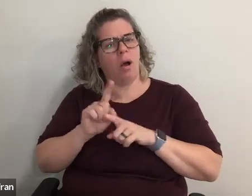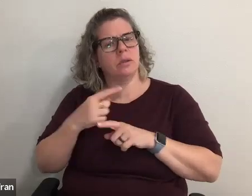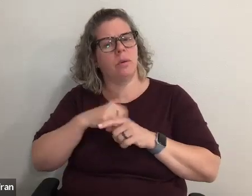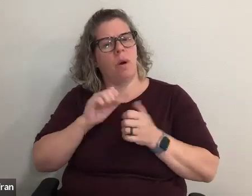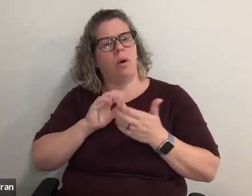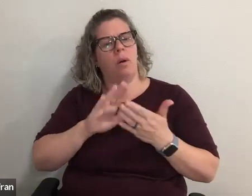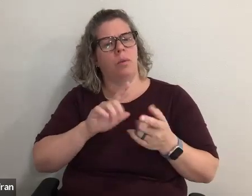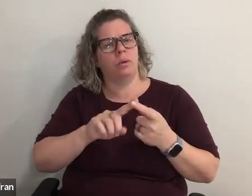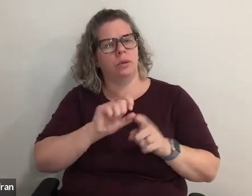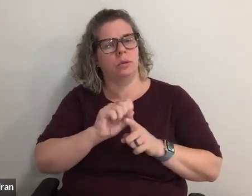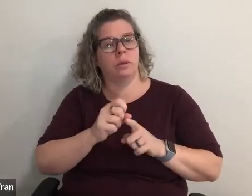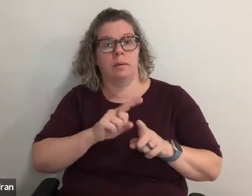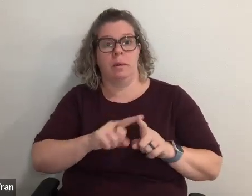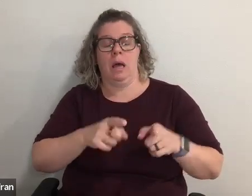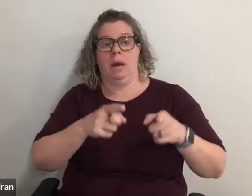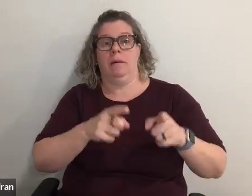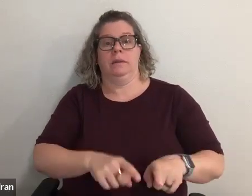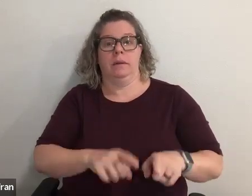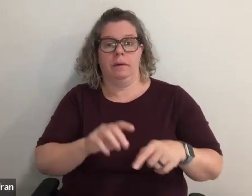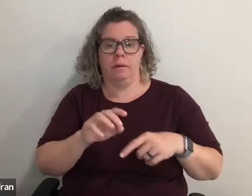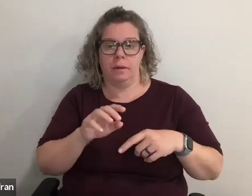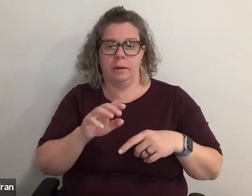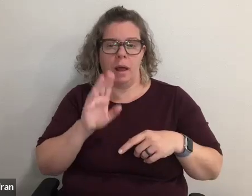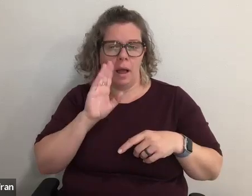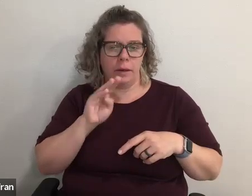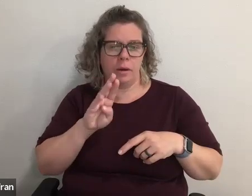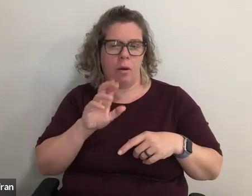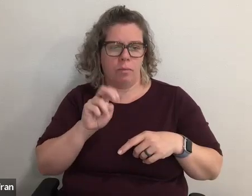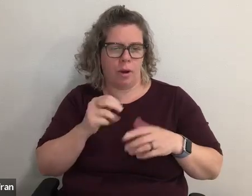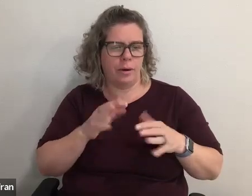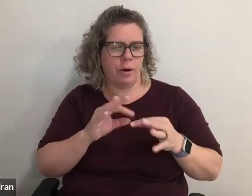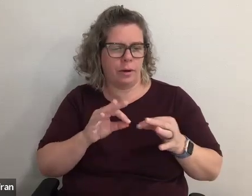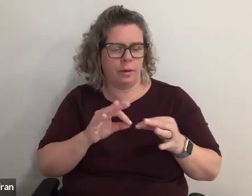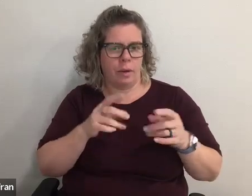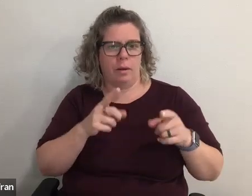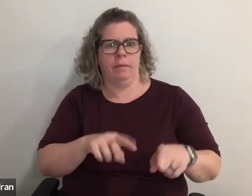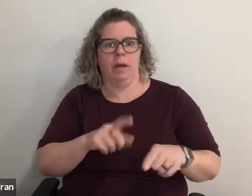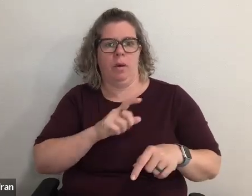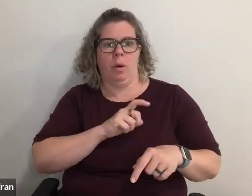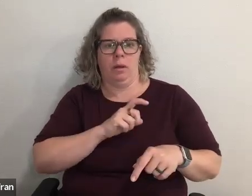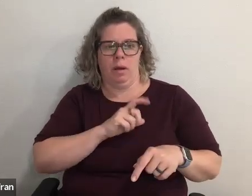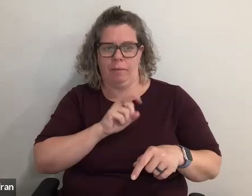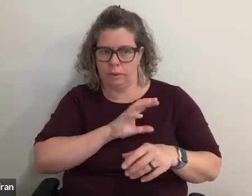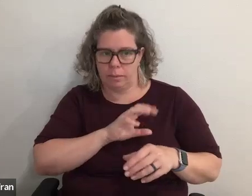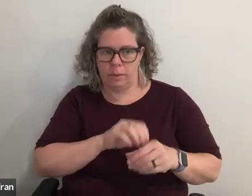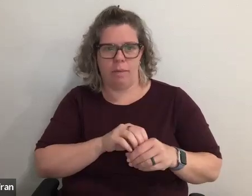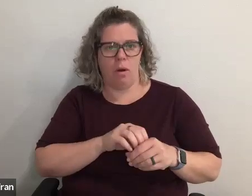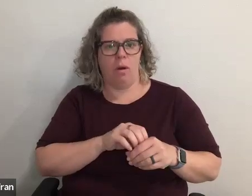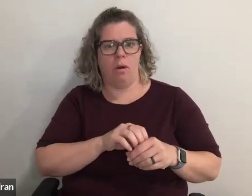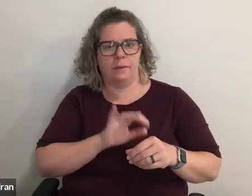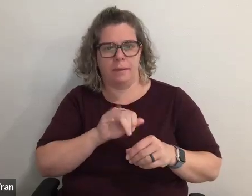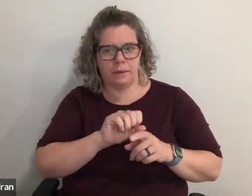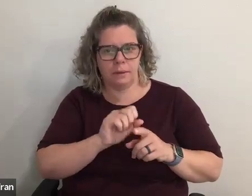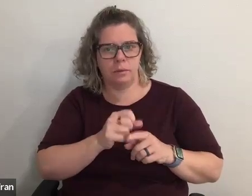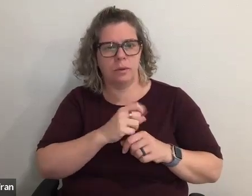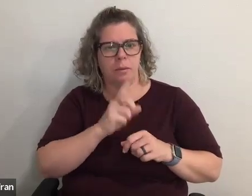situations. But if there is an event, and Matt O'Brien's already kind of talked about this a little bit, if there's an event where law enforcement is needed